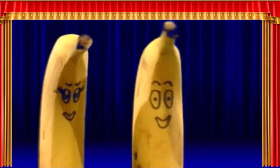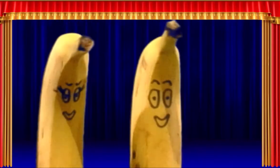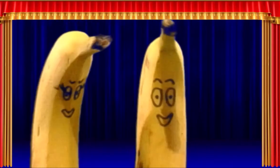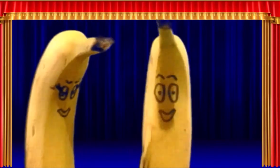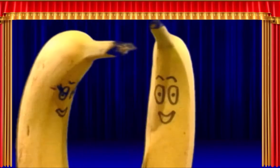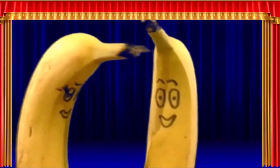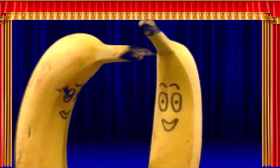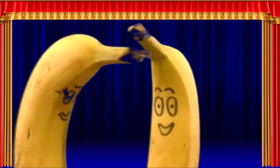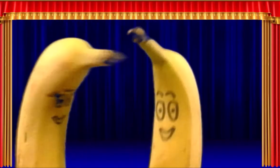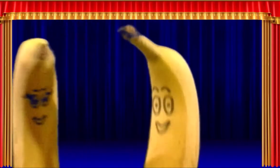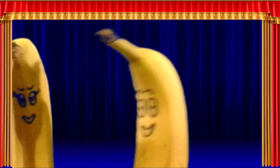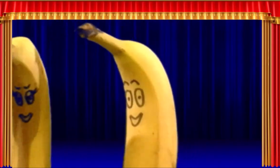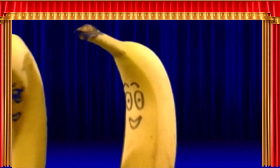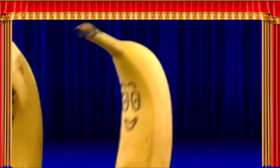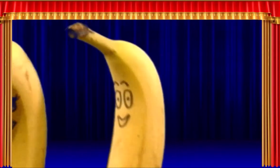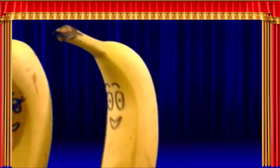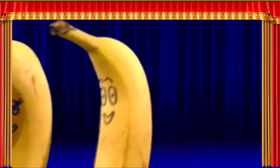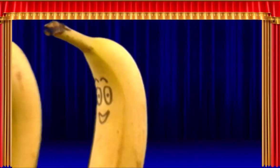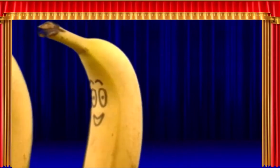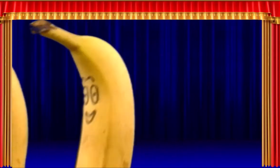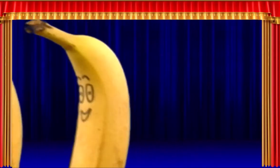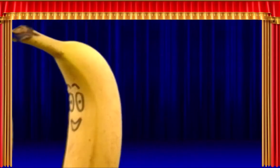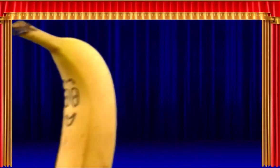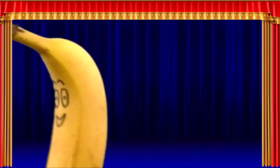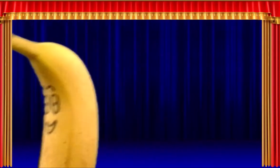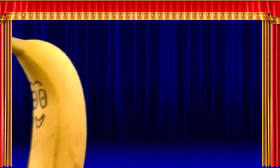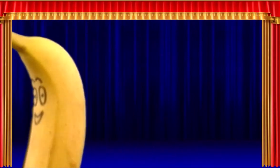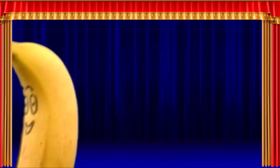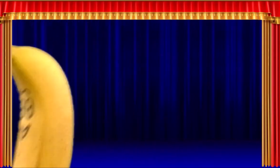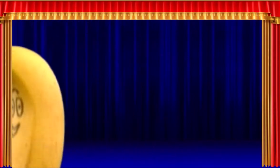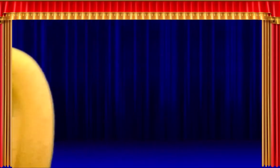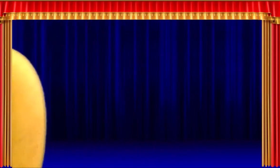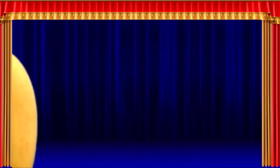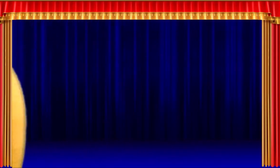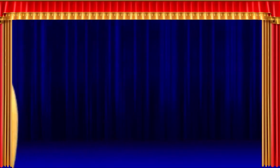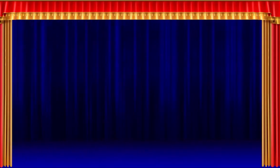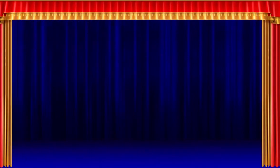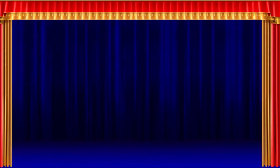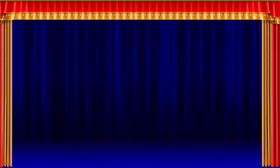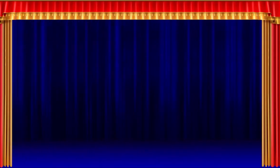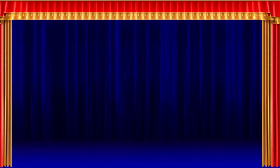I think that went well. Indeed it did.